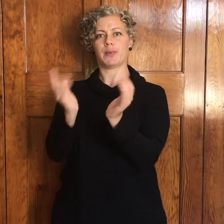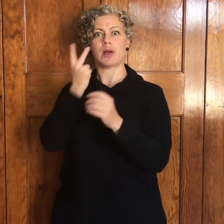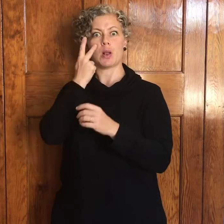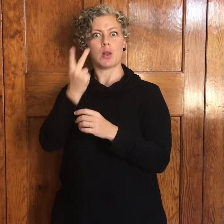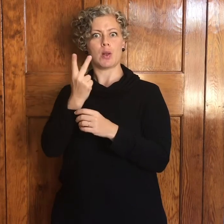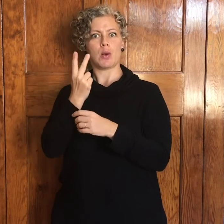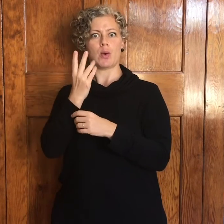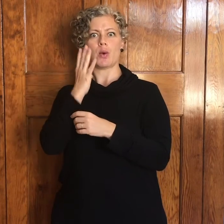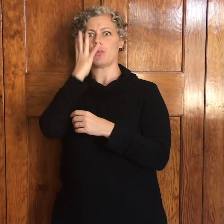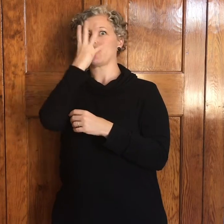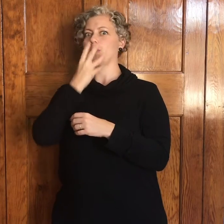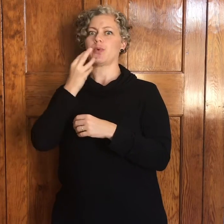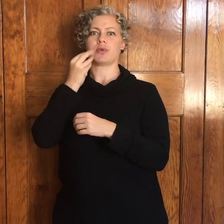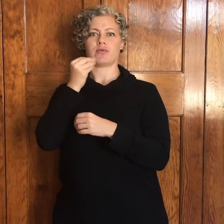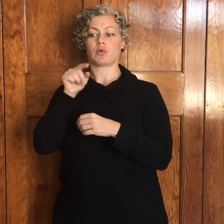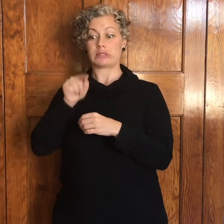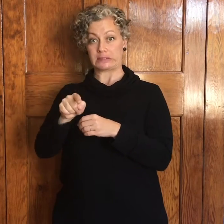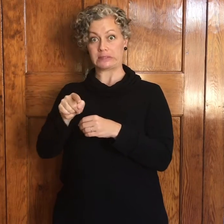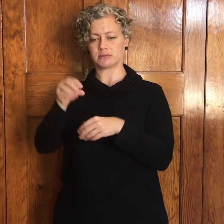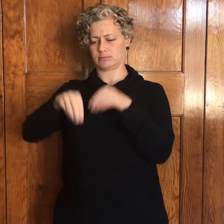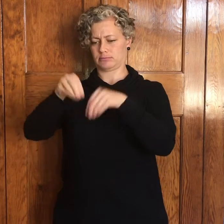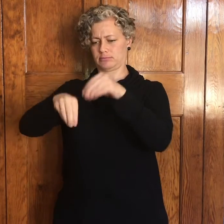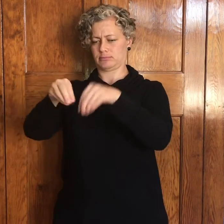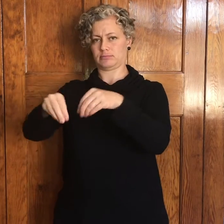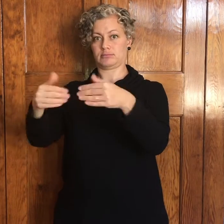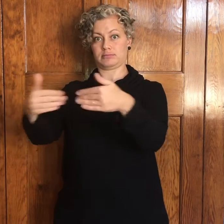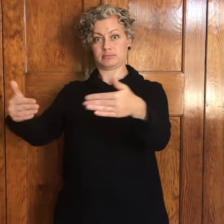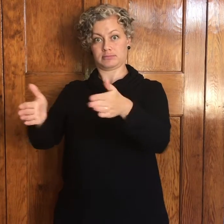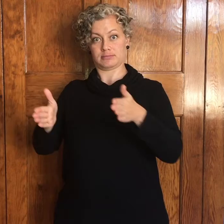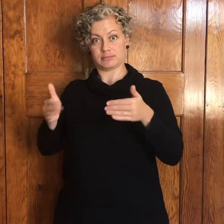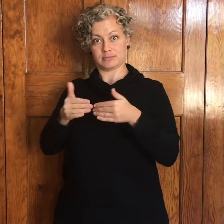terrarium starter kit. Number 7.